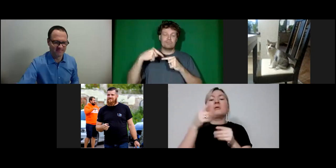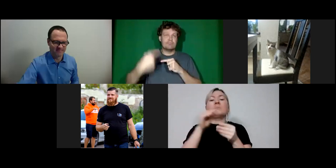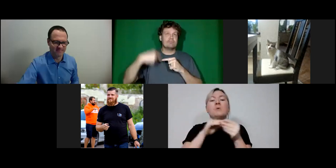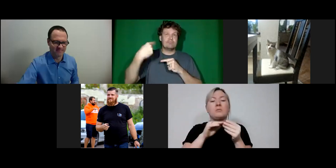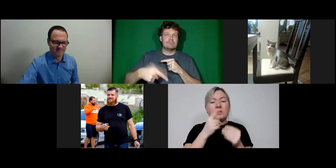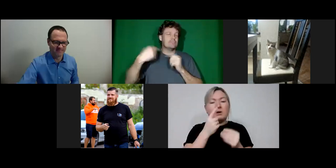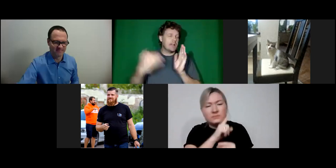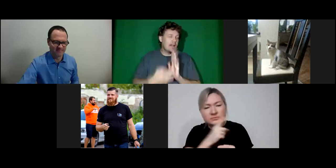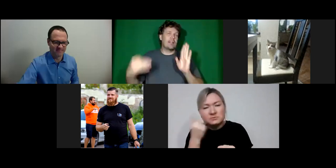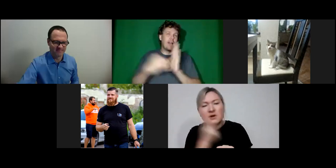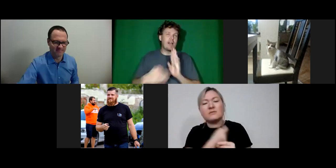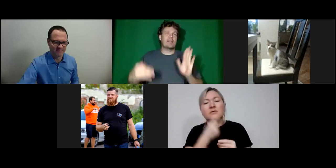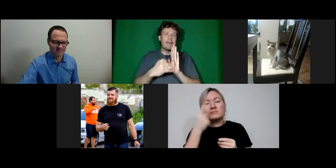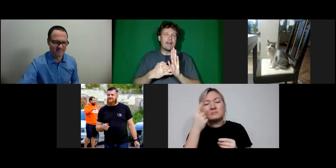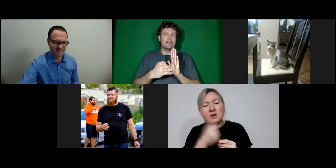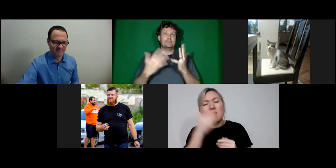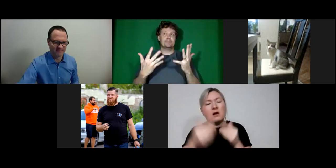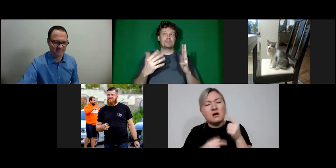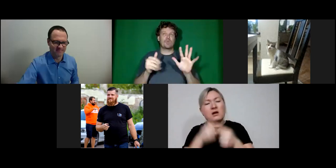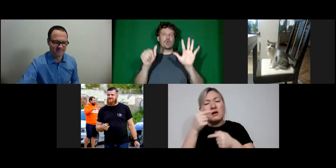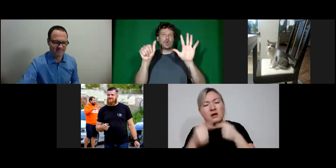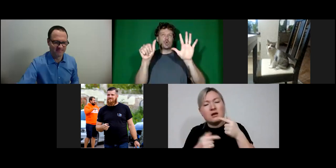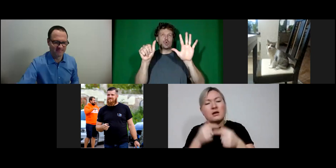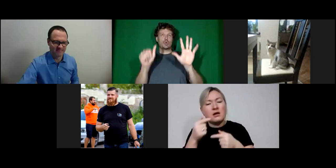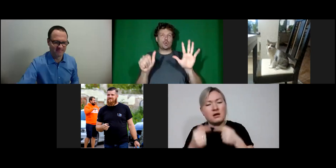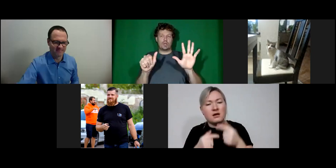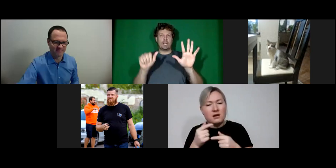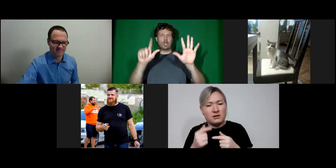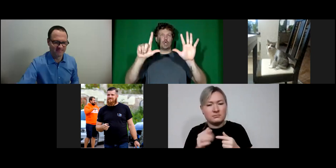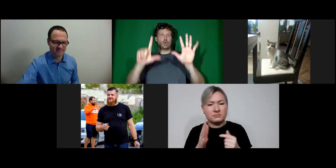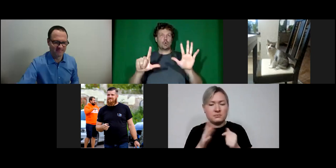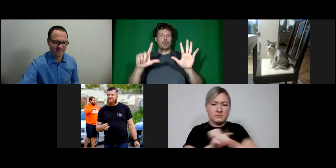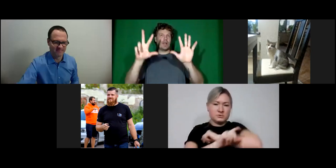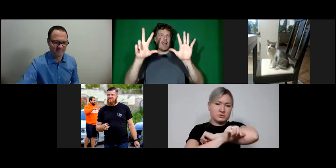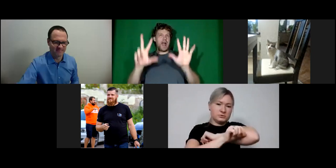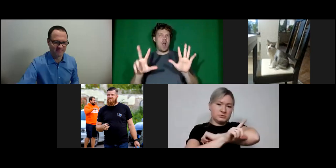And then the week would start all over again. And week in, week out.